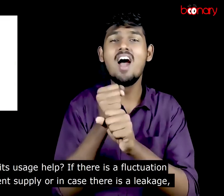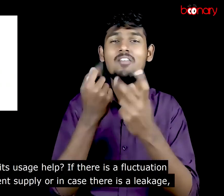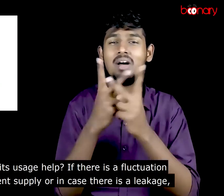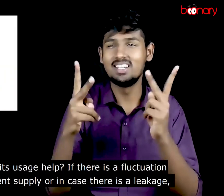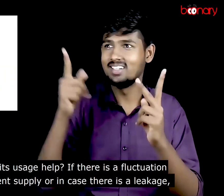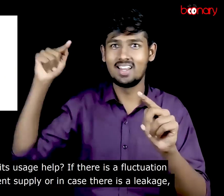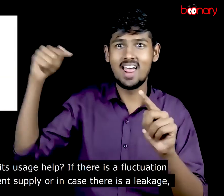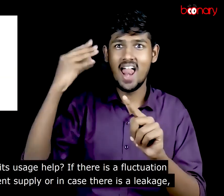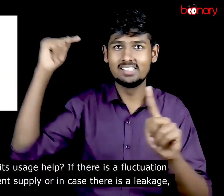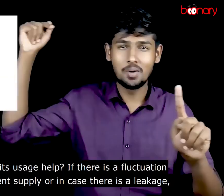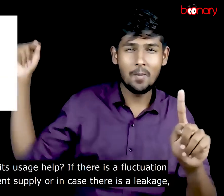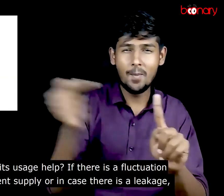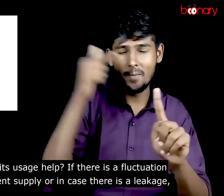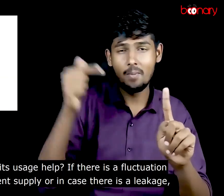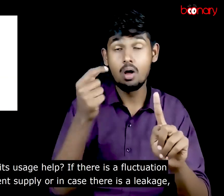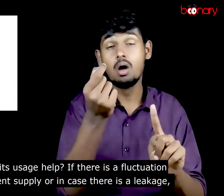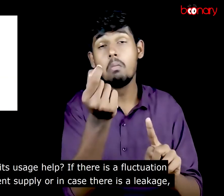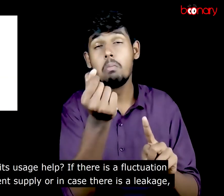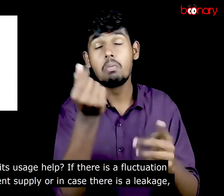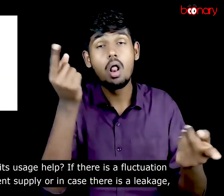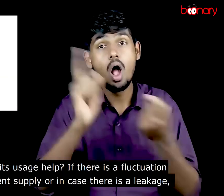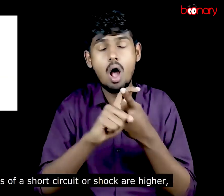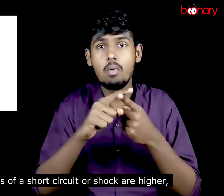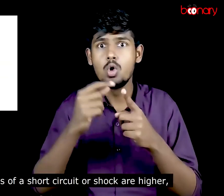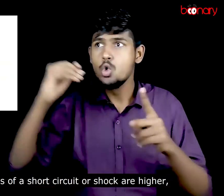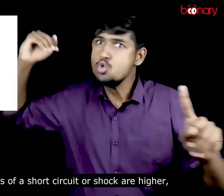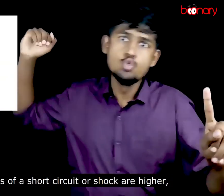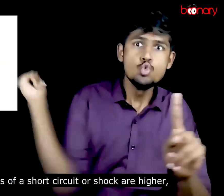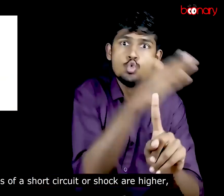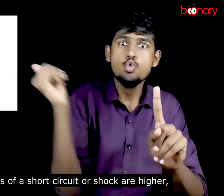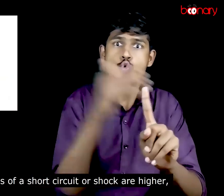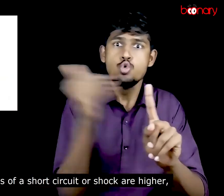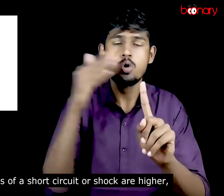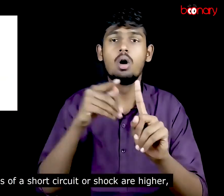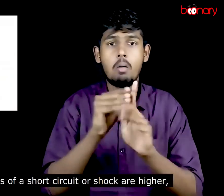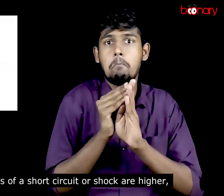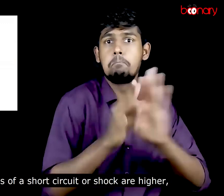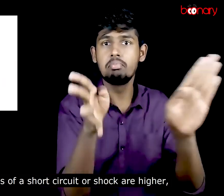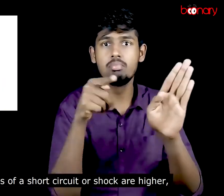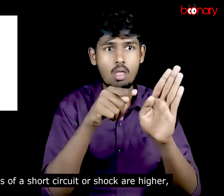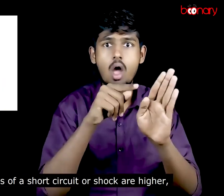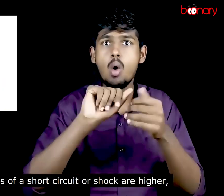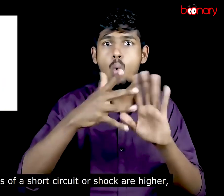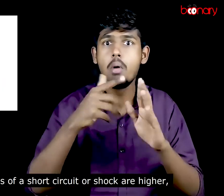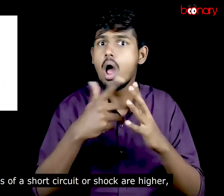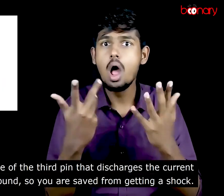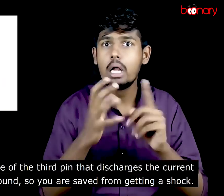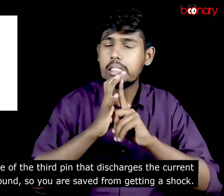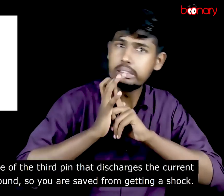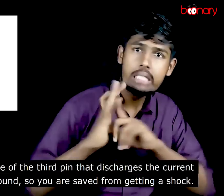current supply or in case there is a leakage, the chances of a short circuit or shock are higher. But it is